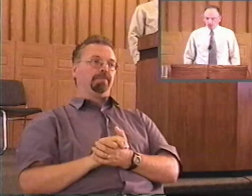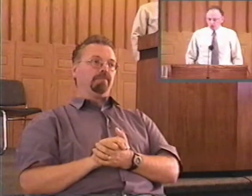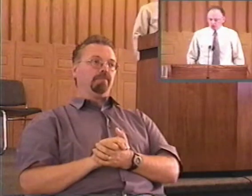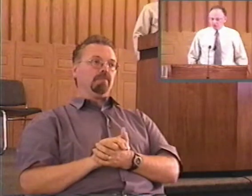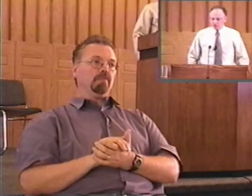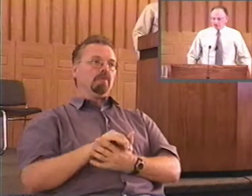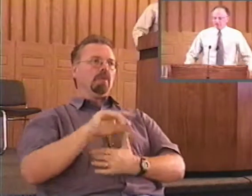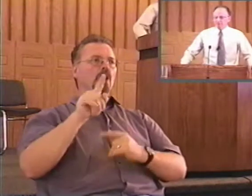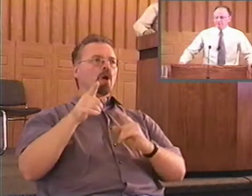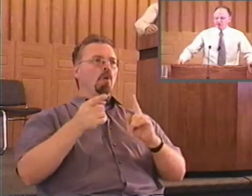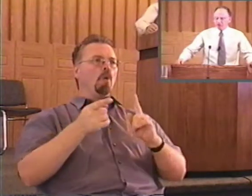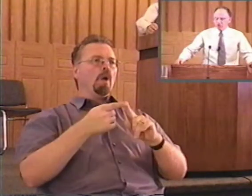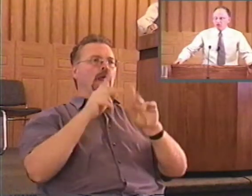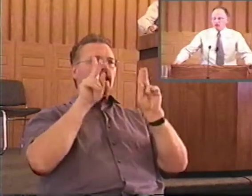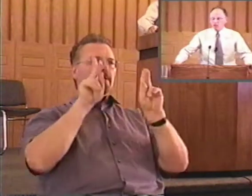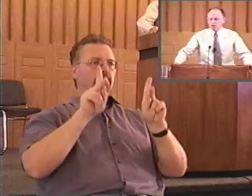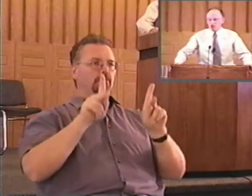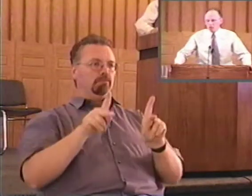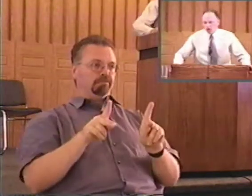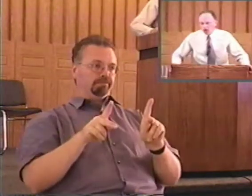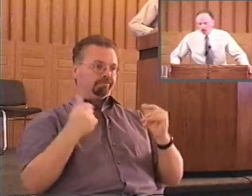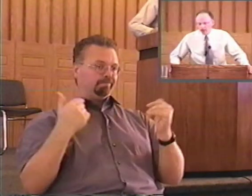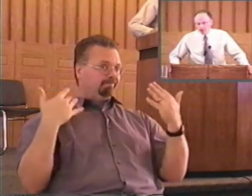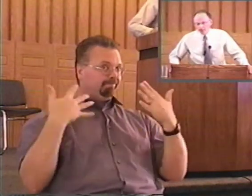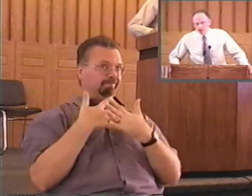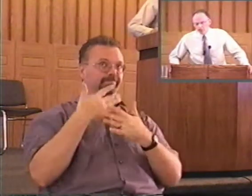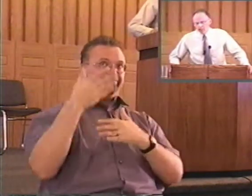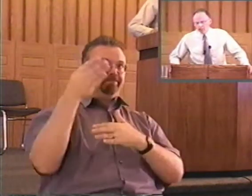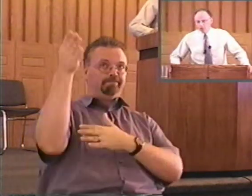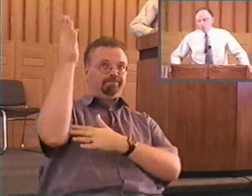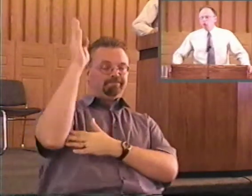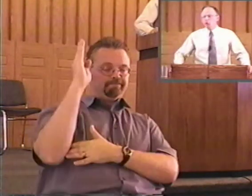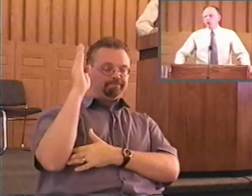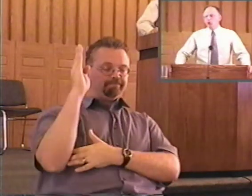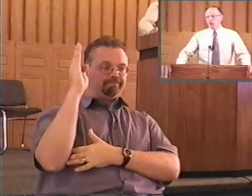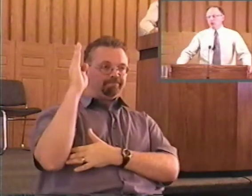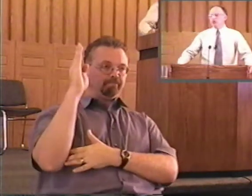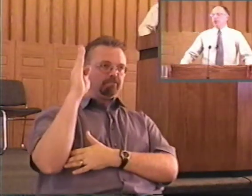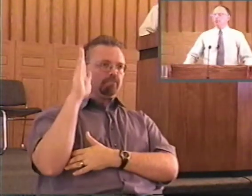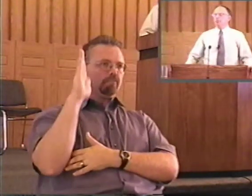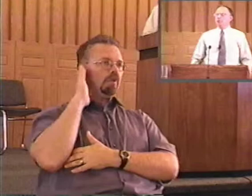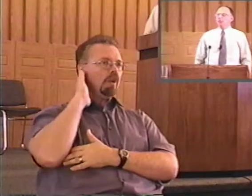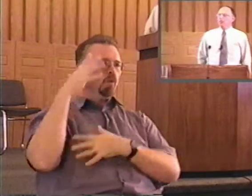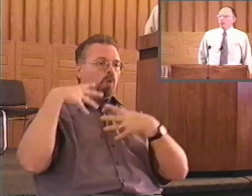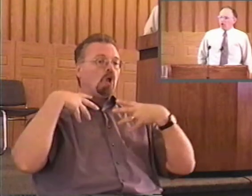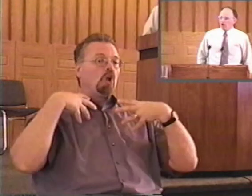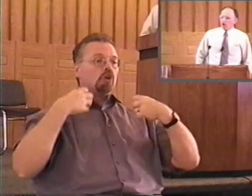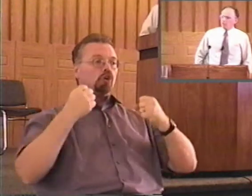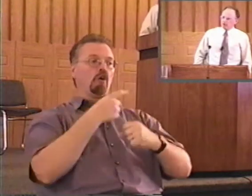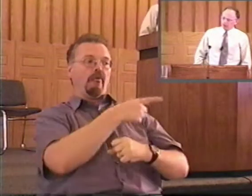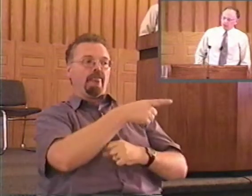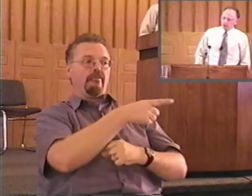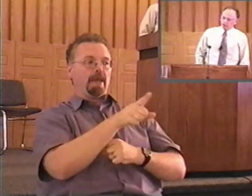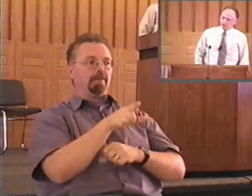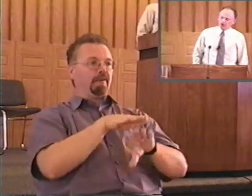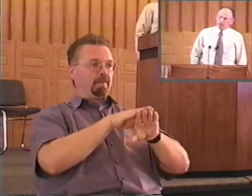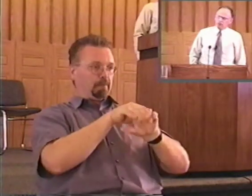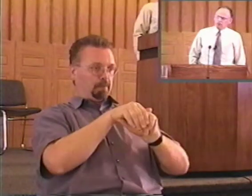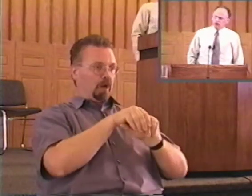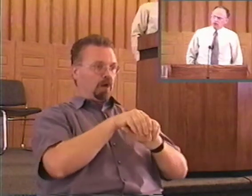When a person fears God, it will cure them of